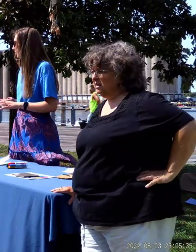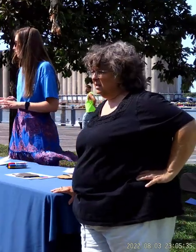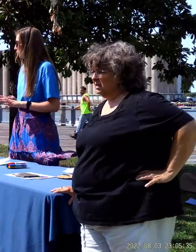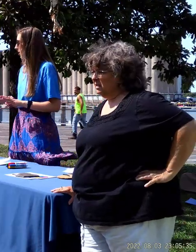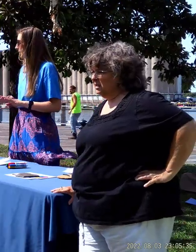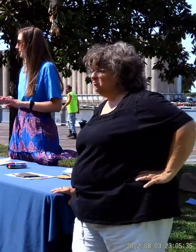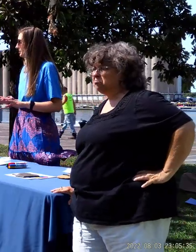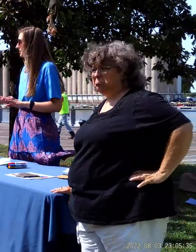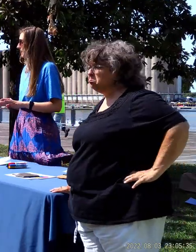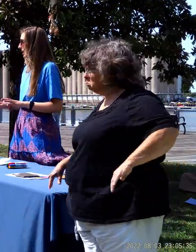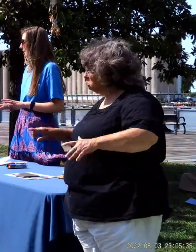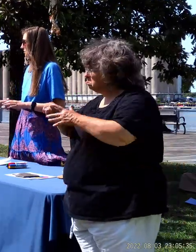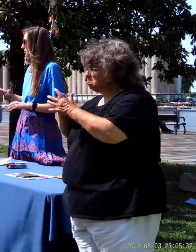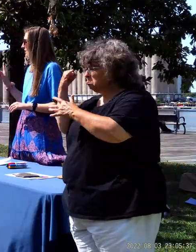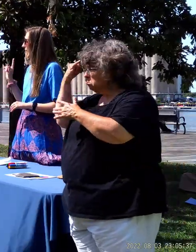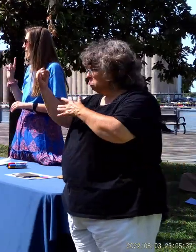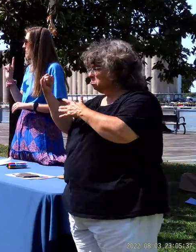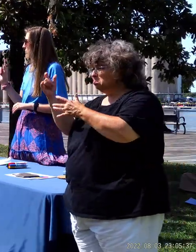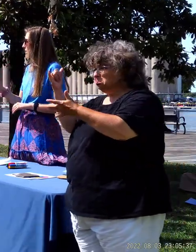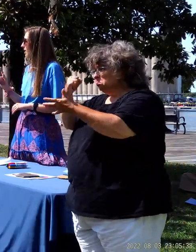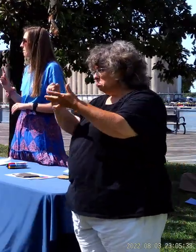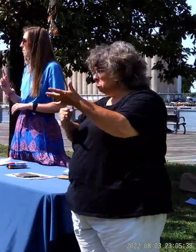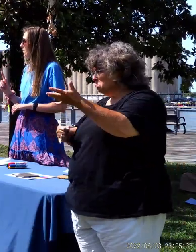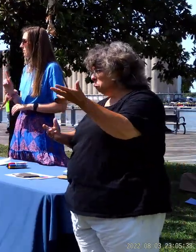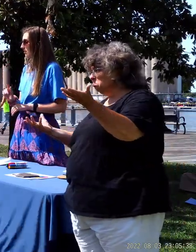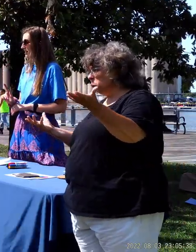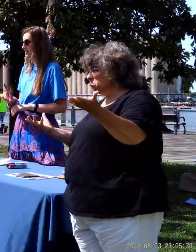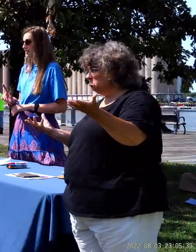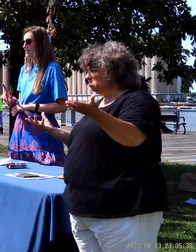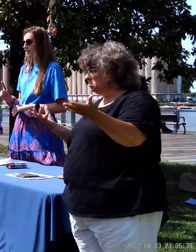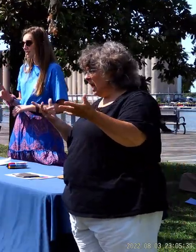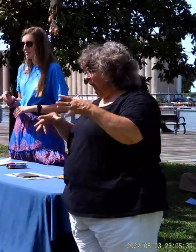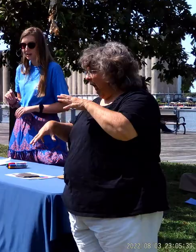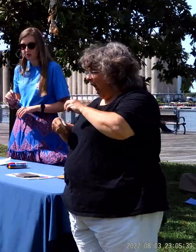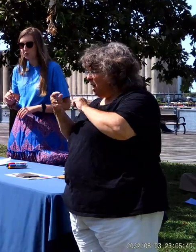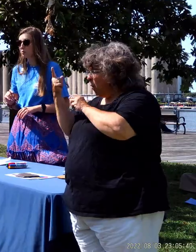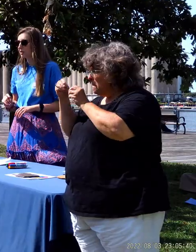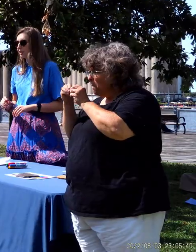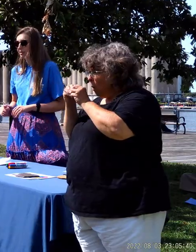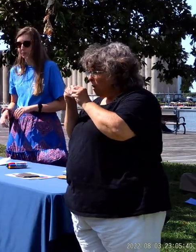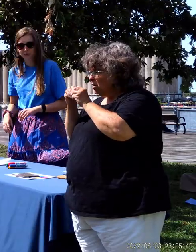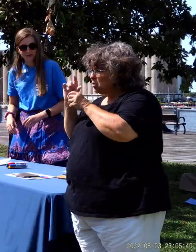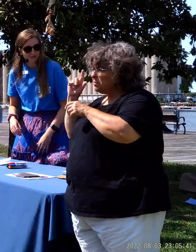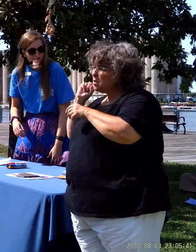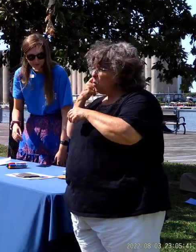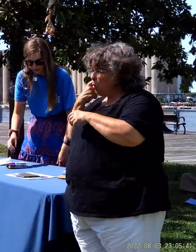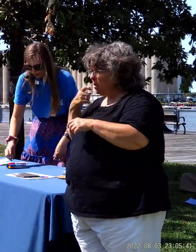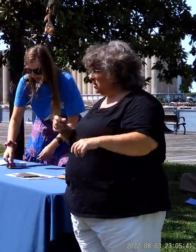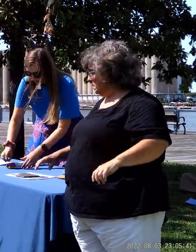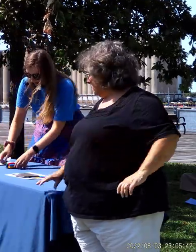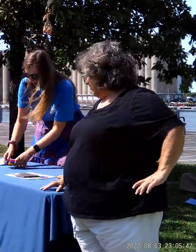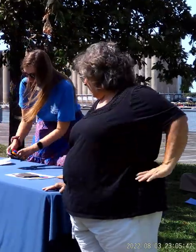can start drawing your design, and then we're going to add one more thing to make it look really cool. All